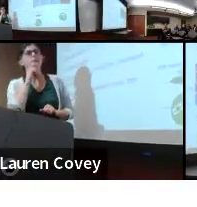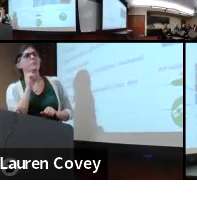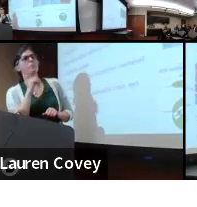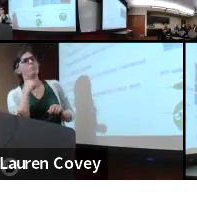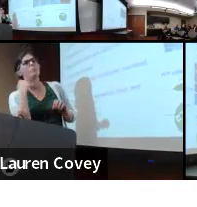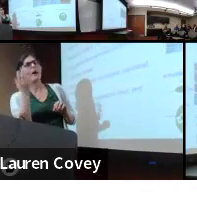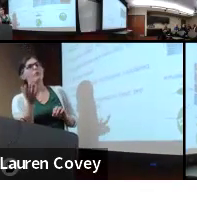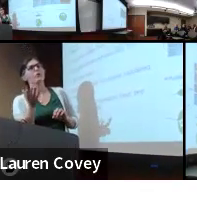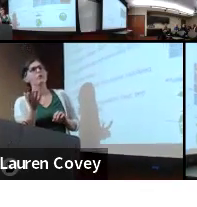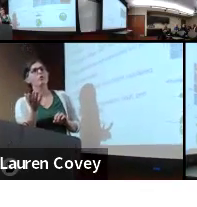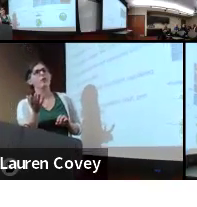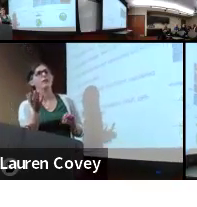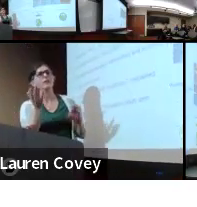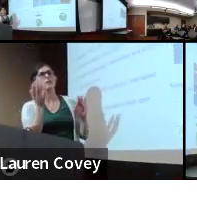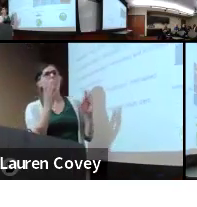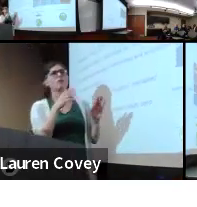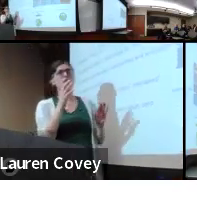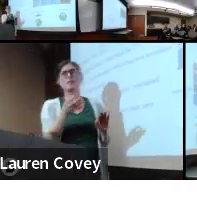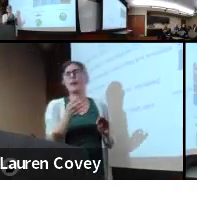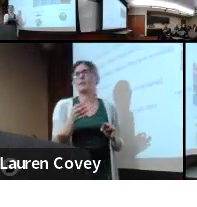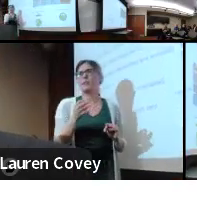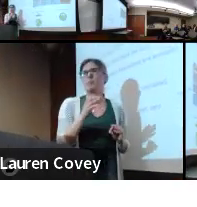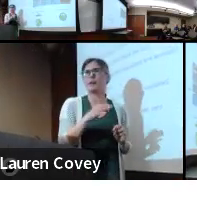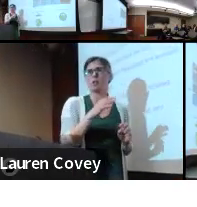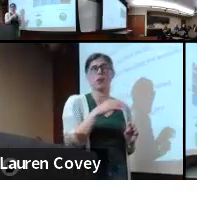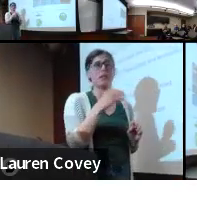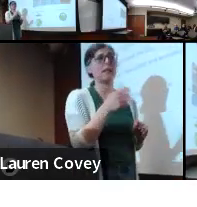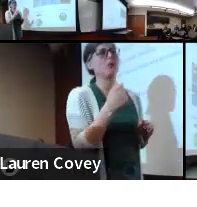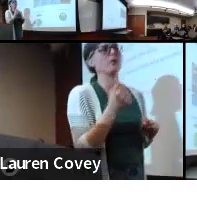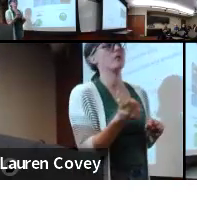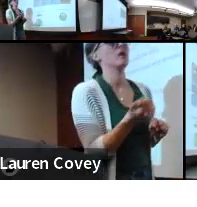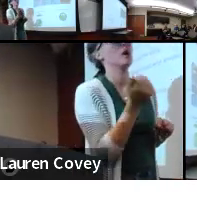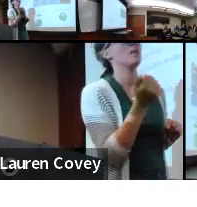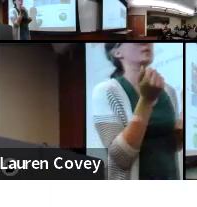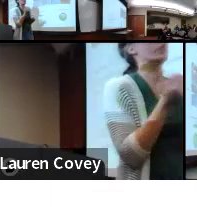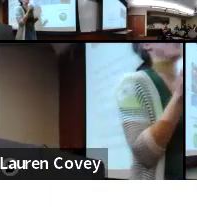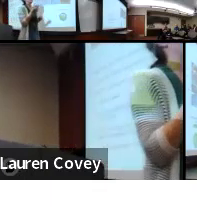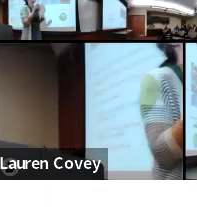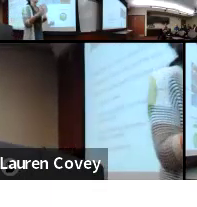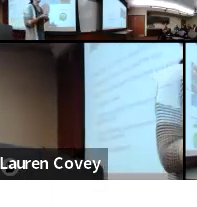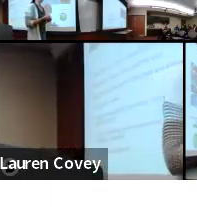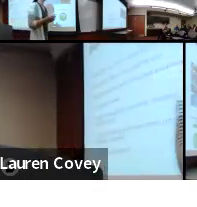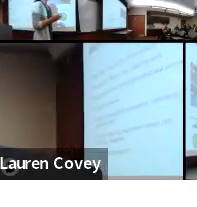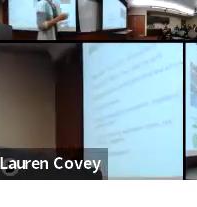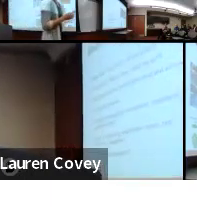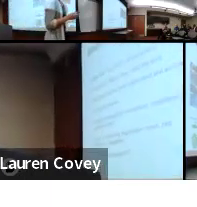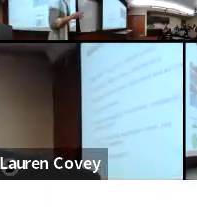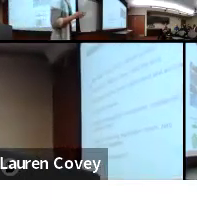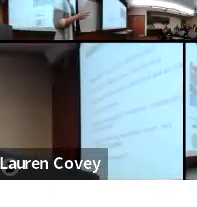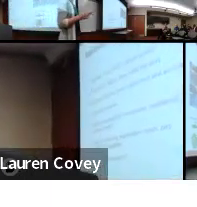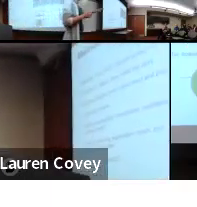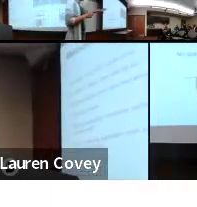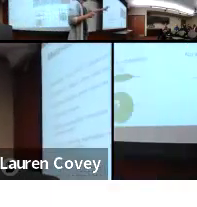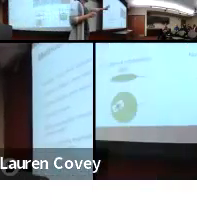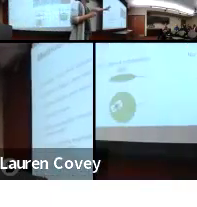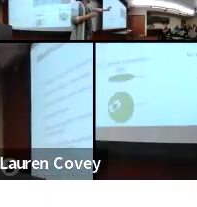this prior research showing that the morphosyntax is the places where the late learners tend to really struggle. So we wanted to make